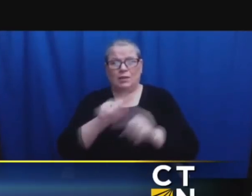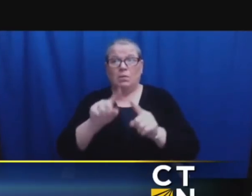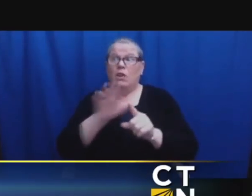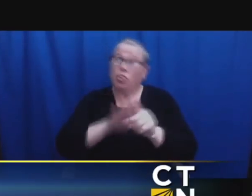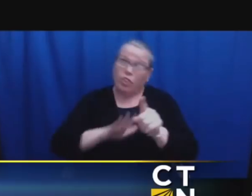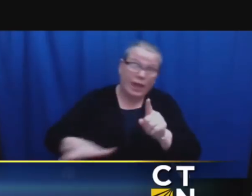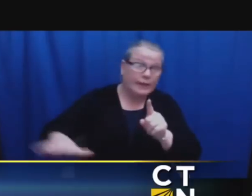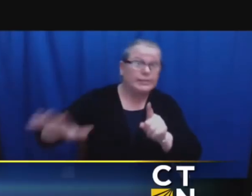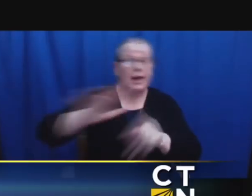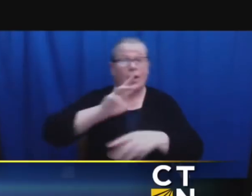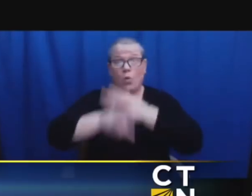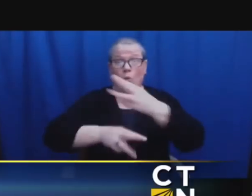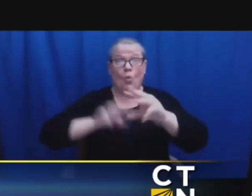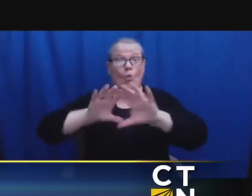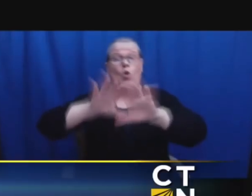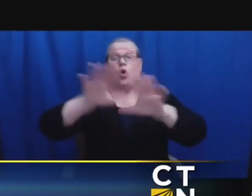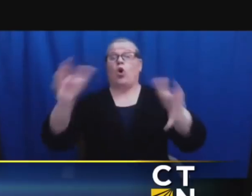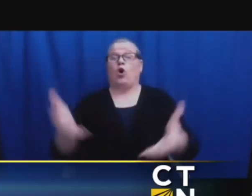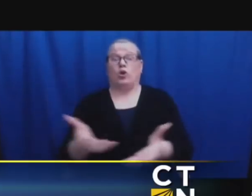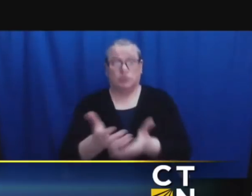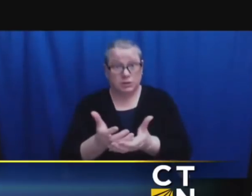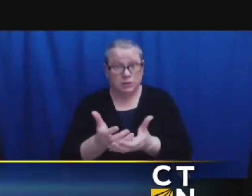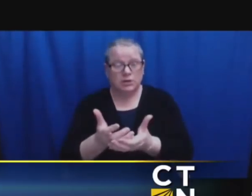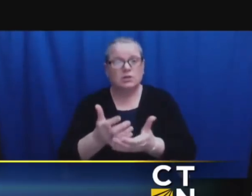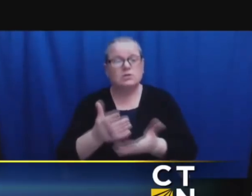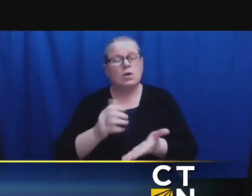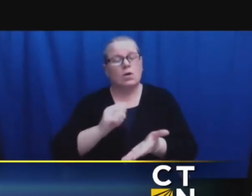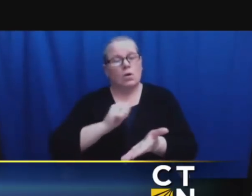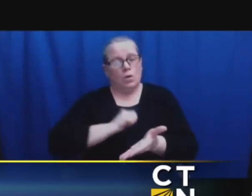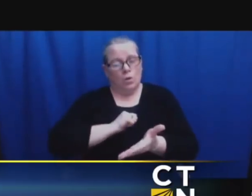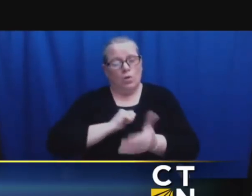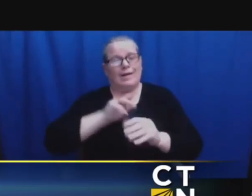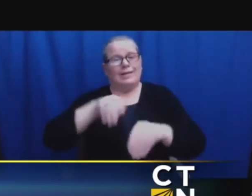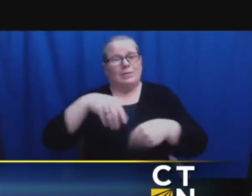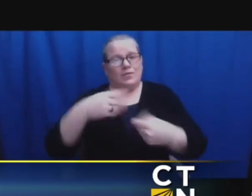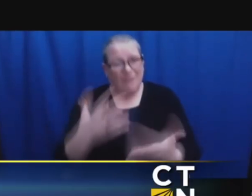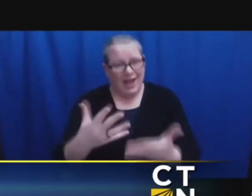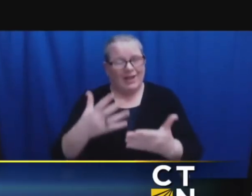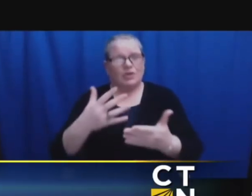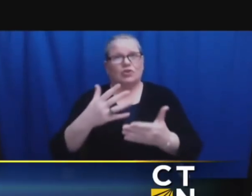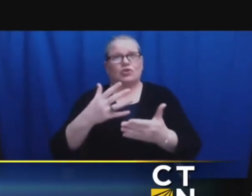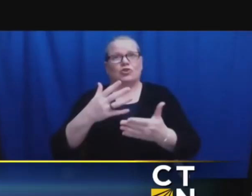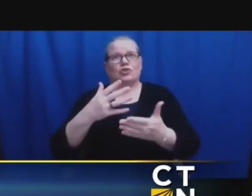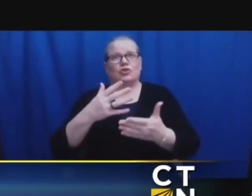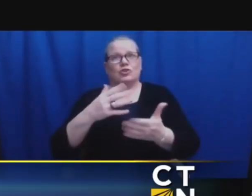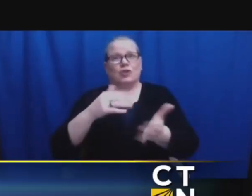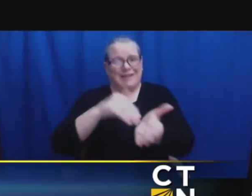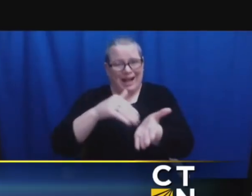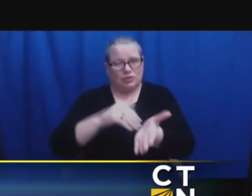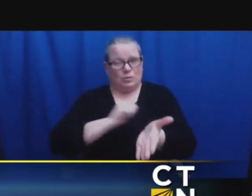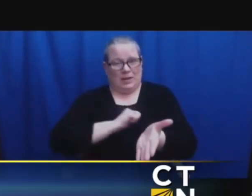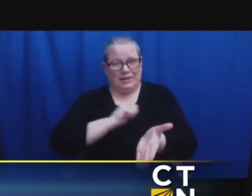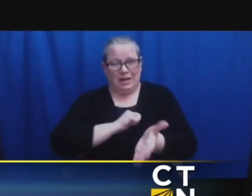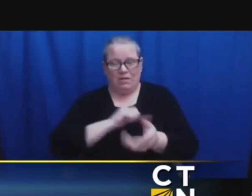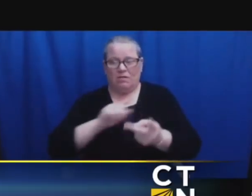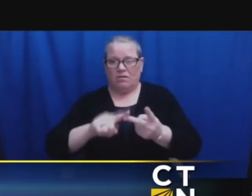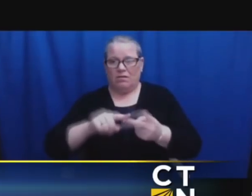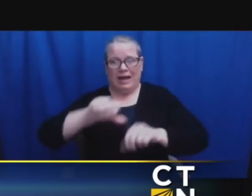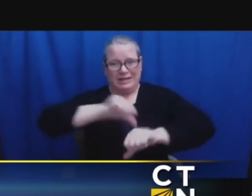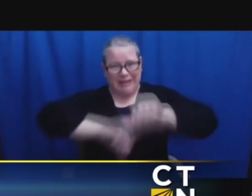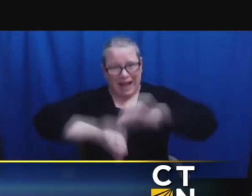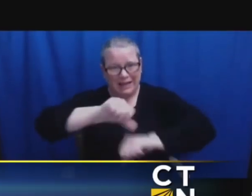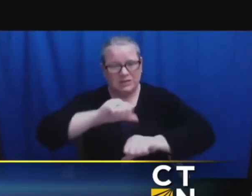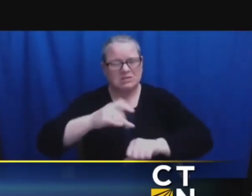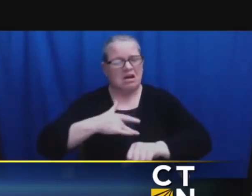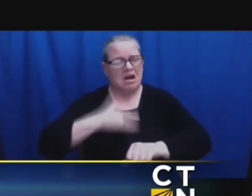I, as a provider, as a scientist, feel confident. I feel confident in the science behind it. I